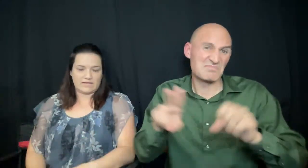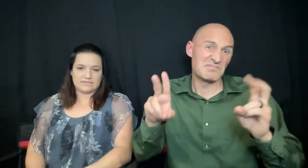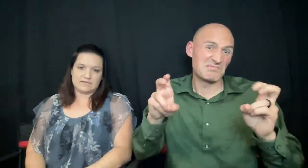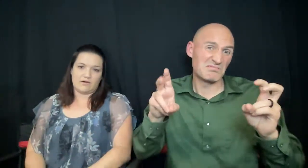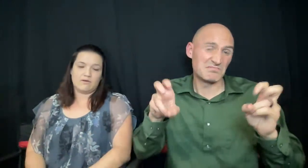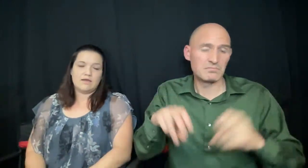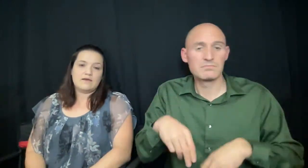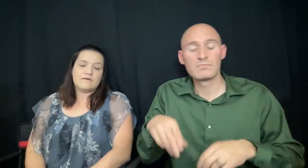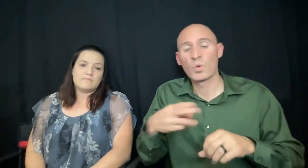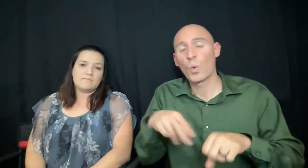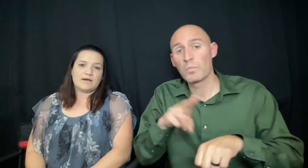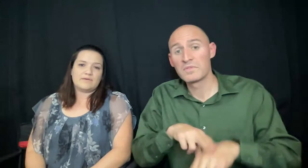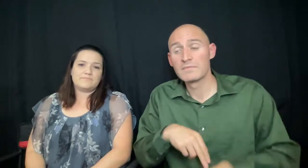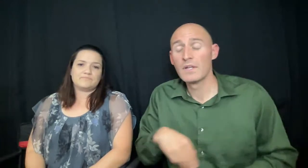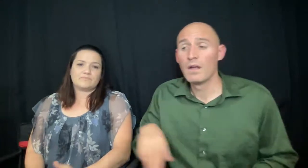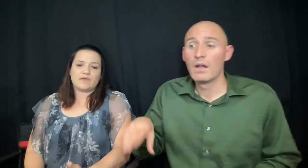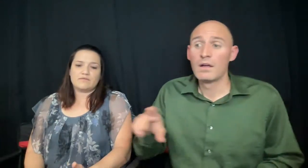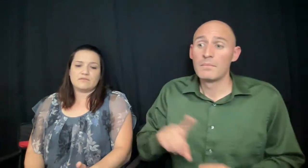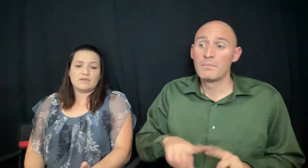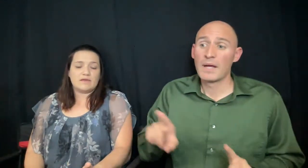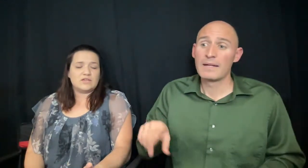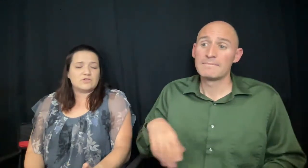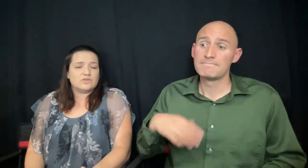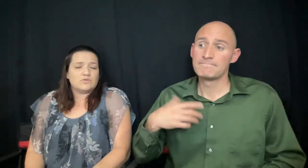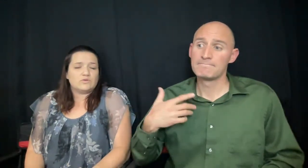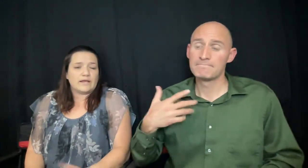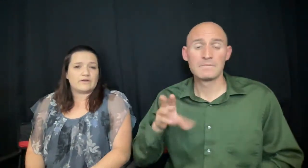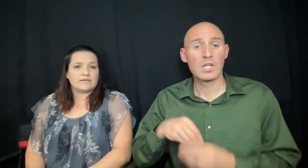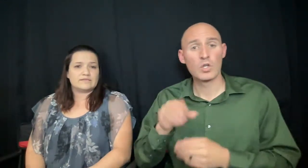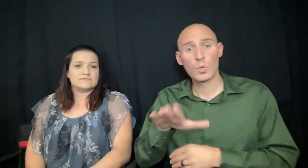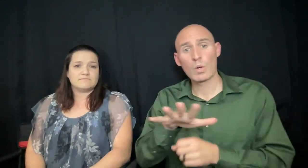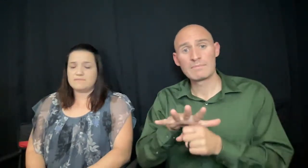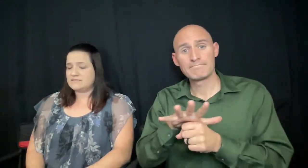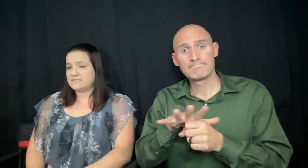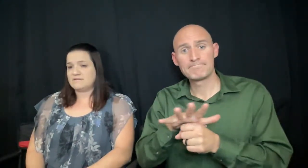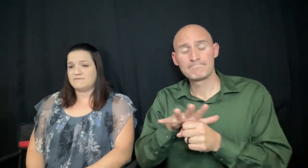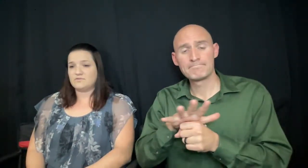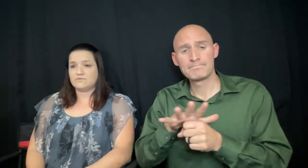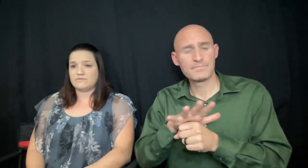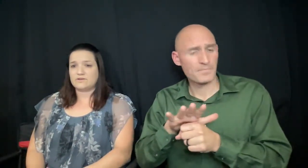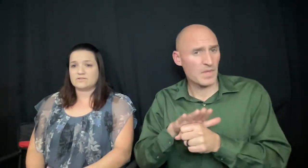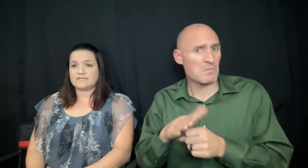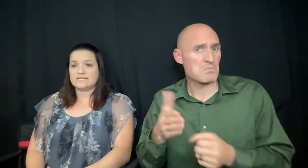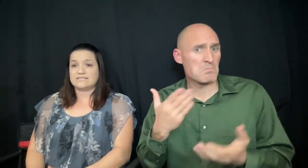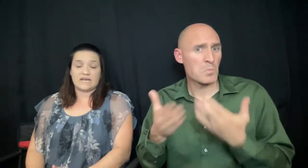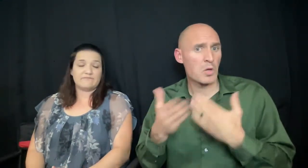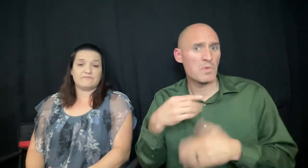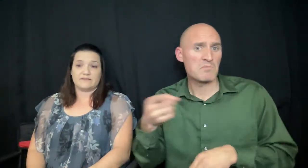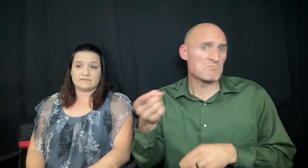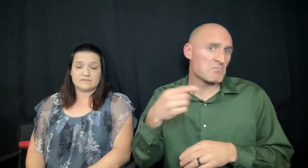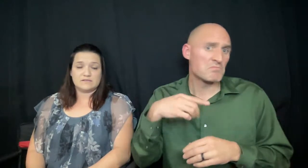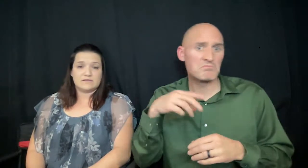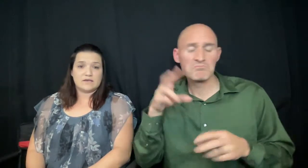is now. But in your local areas, maybe see if there's any deaf events.